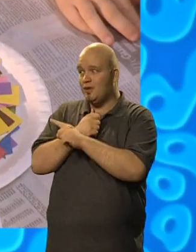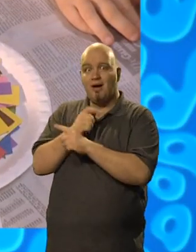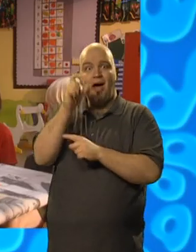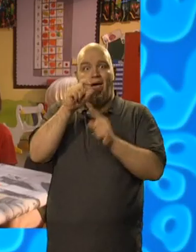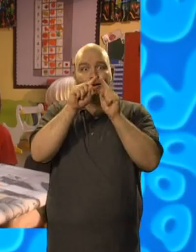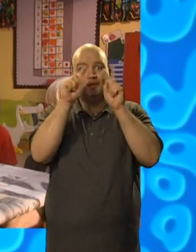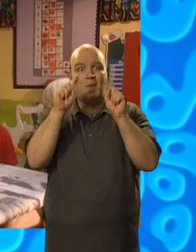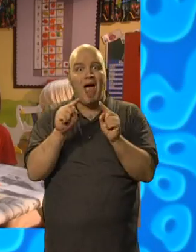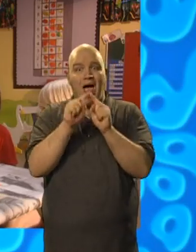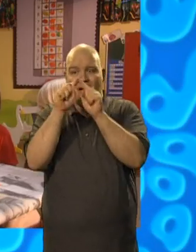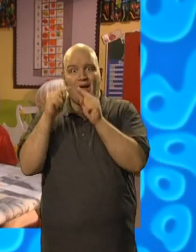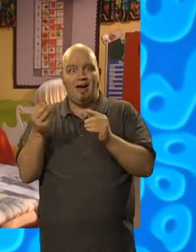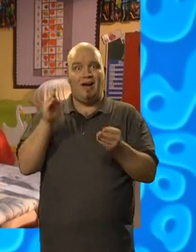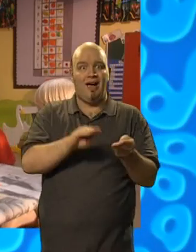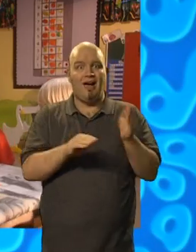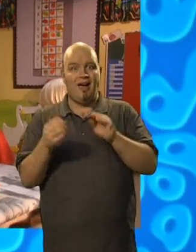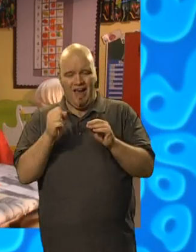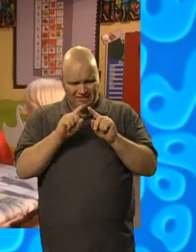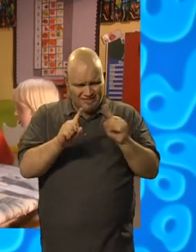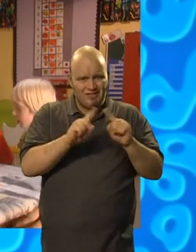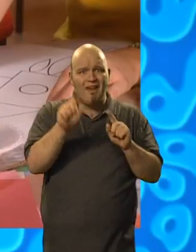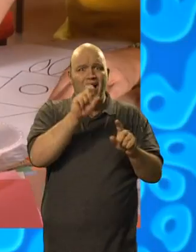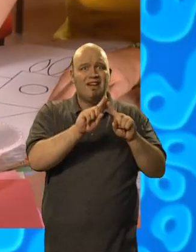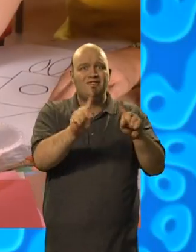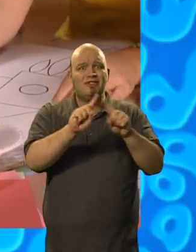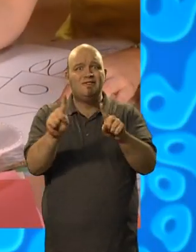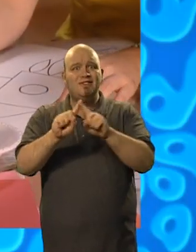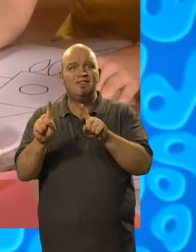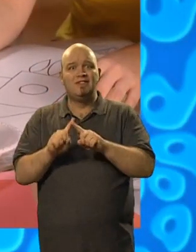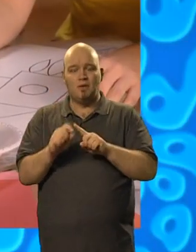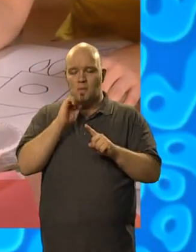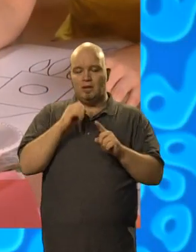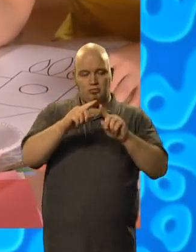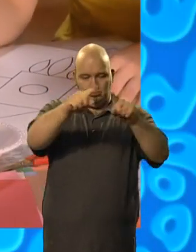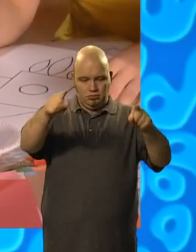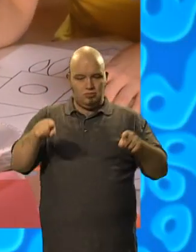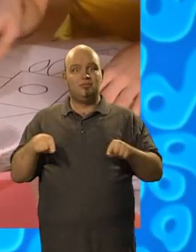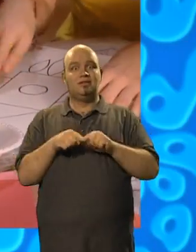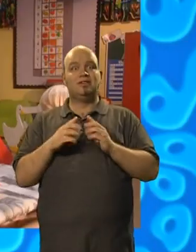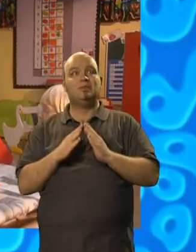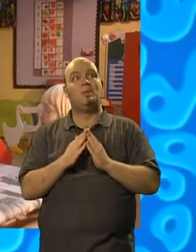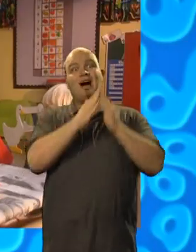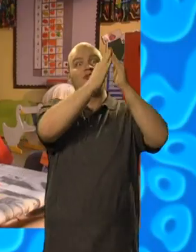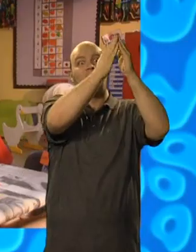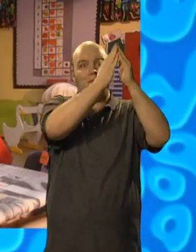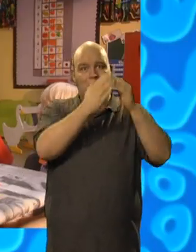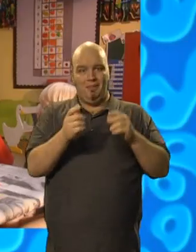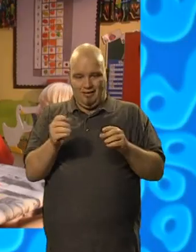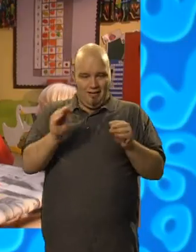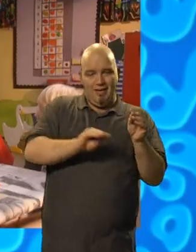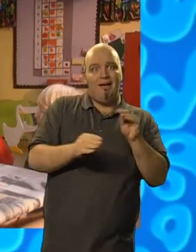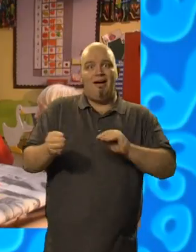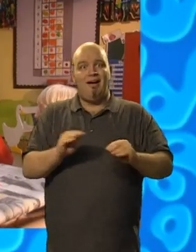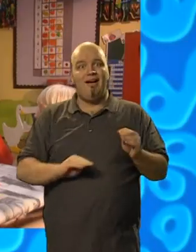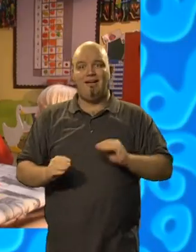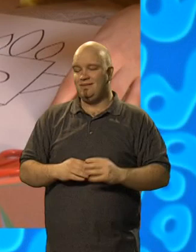lovely colours, coloured squares. We've got all sorts of different colours here. What I'm going to do is colour in a